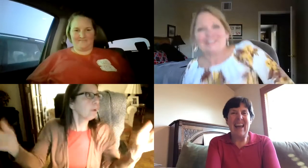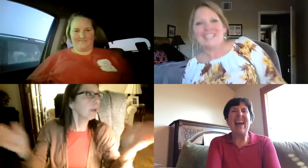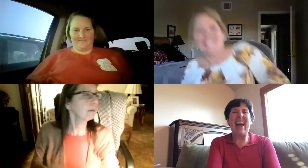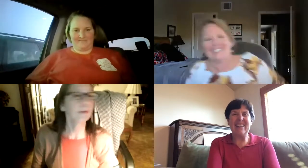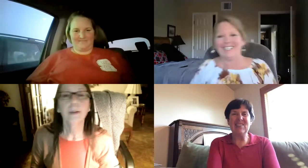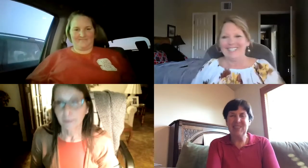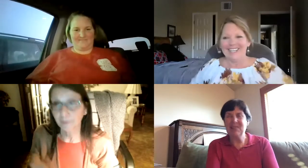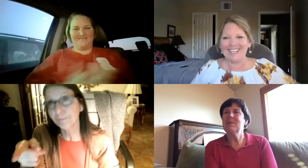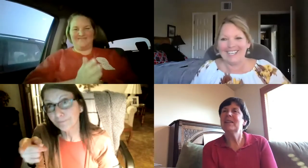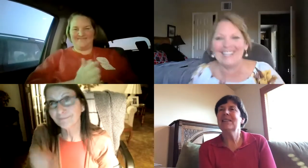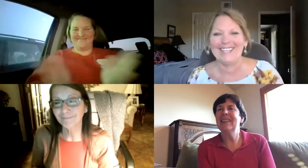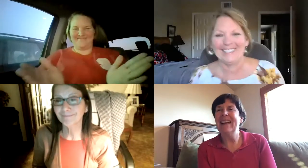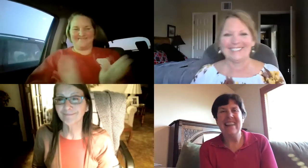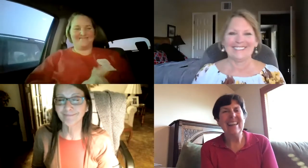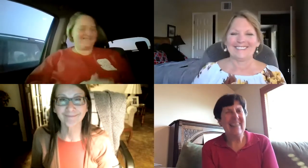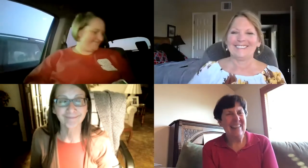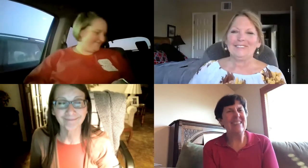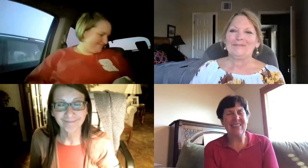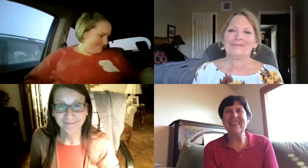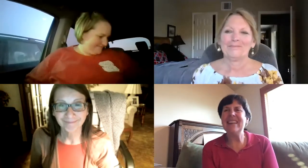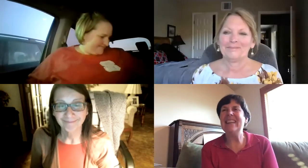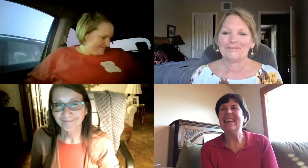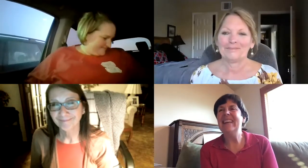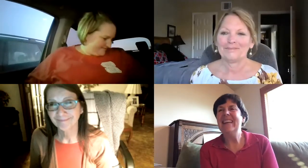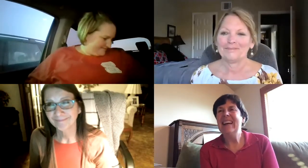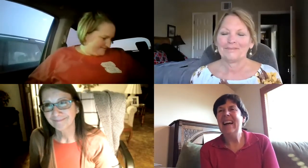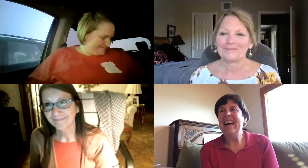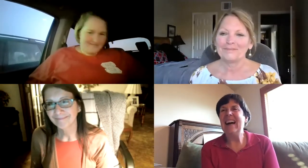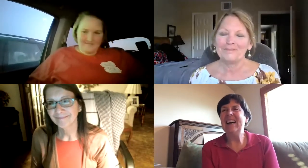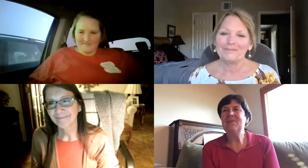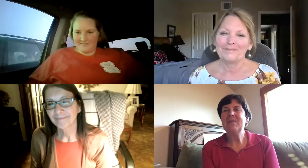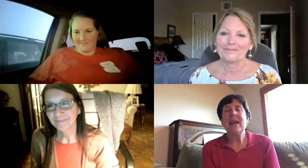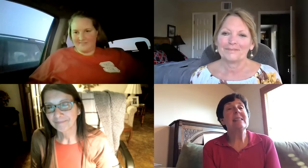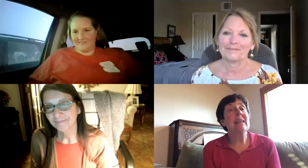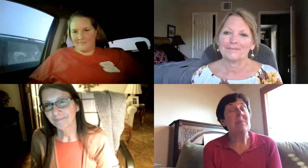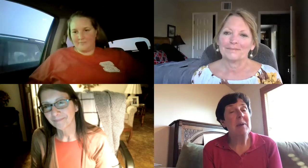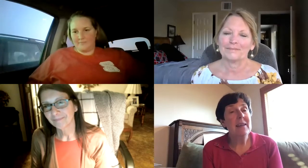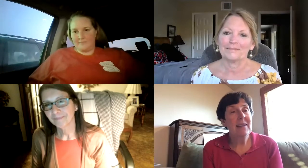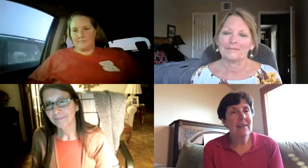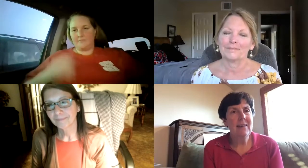Okay. Yes. Celebrate. Good.